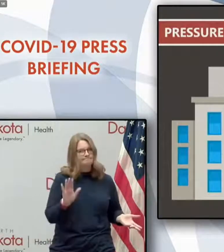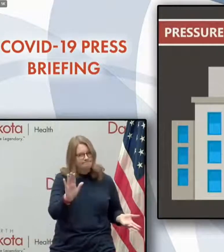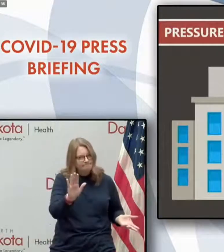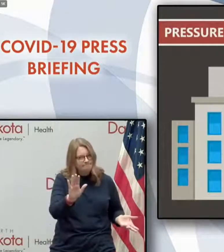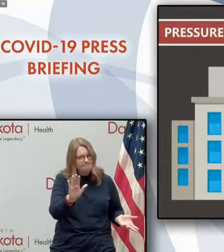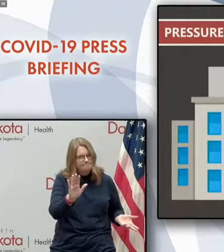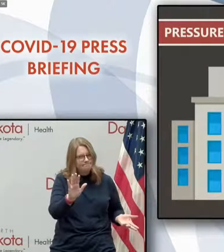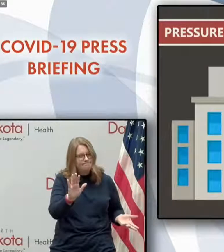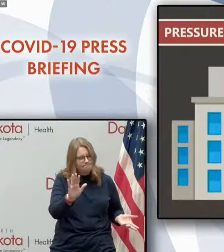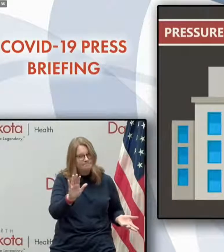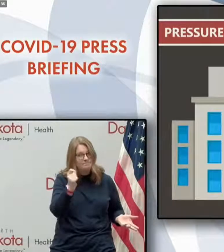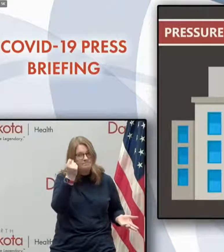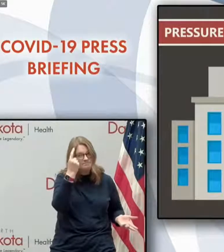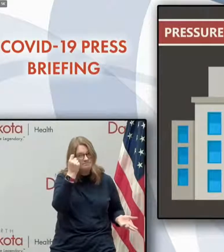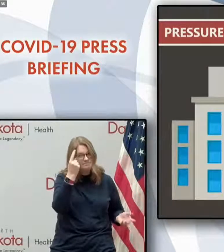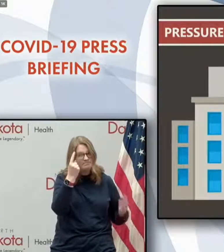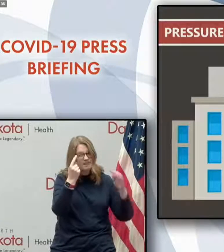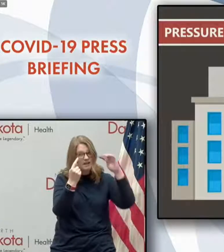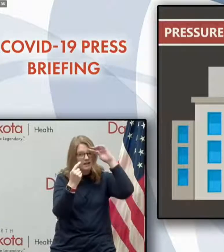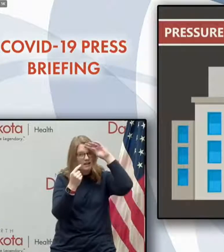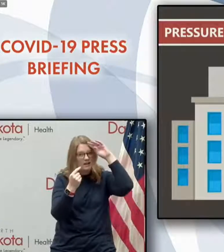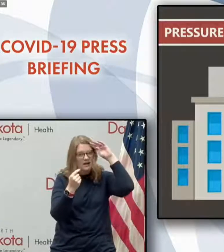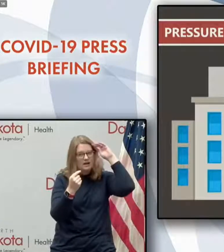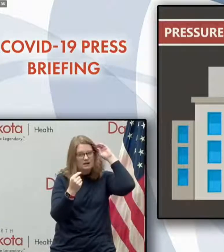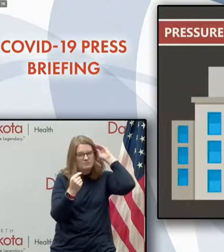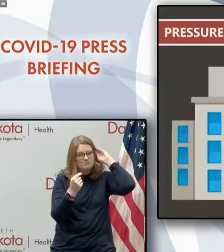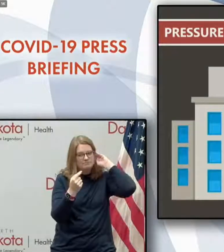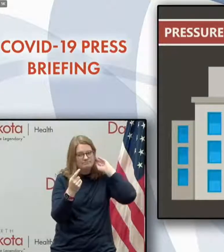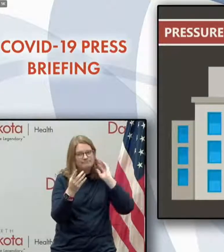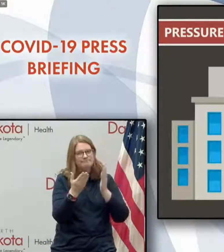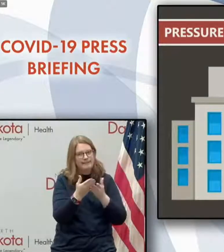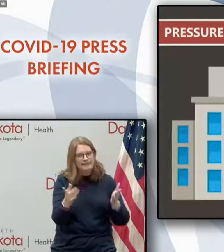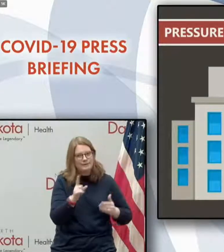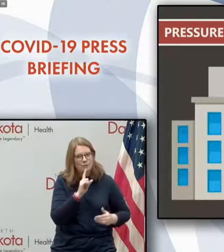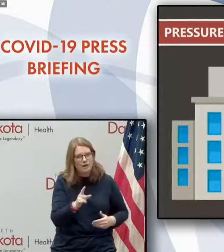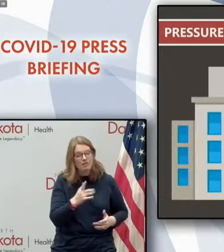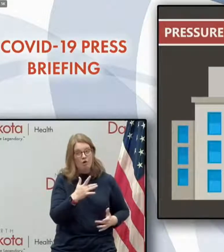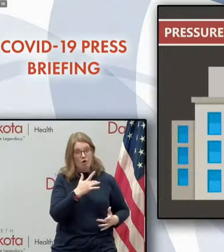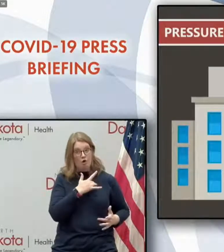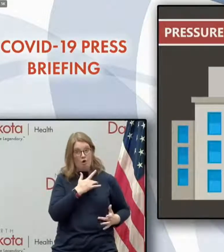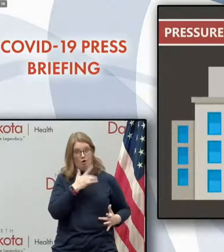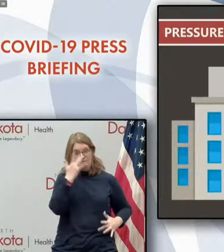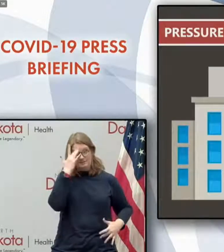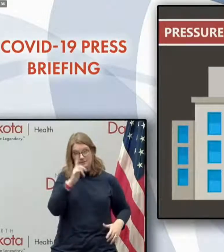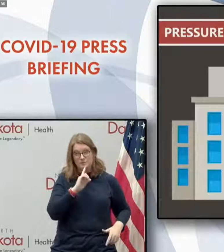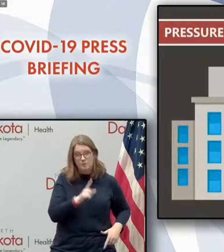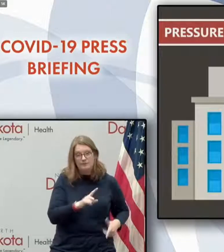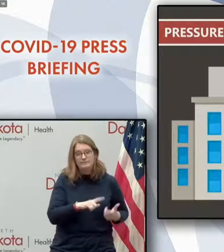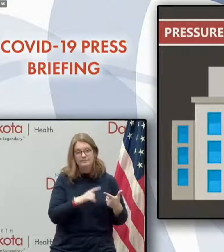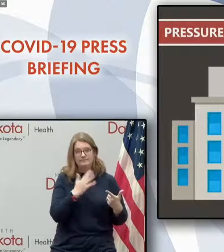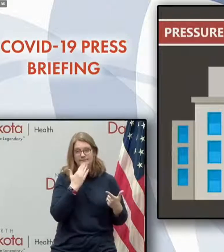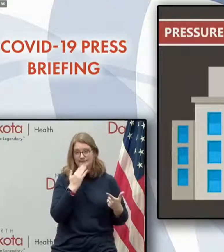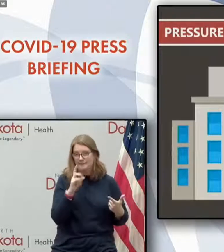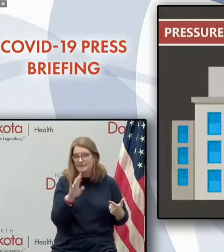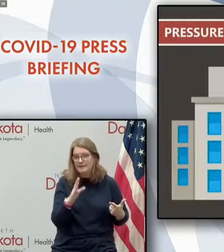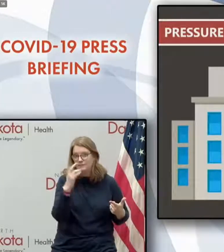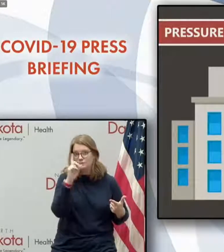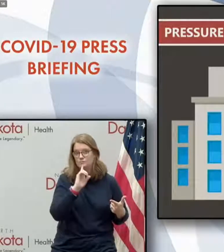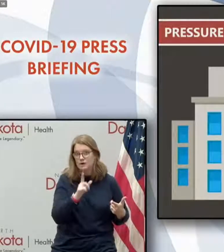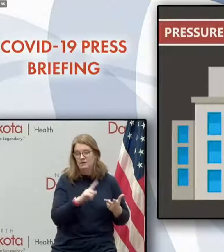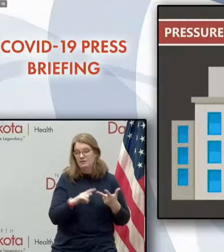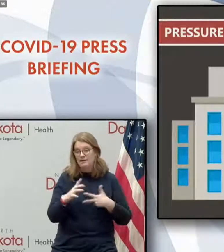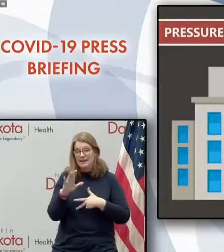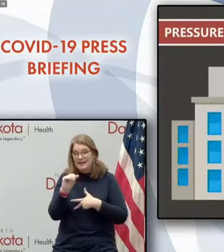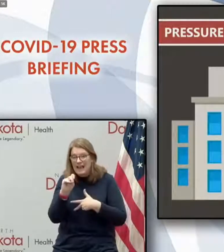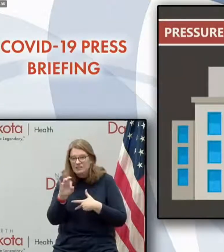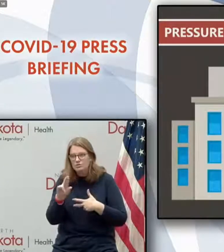understand that other things actually are real. Heart disease is real. Diabetes is real, cancer is real,